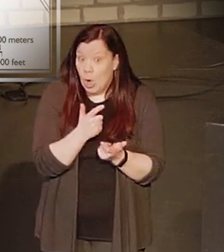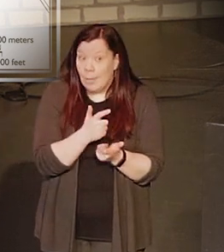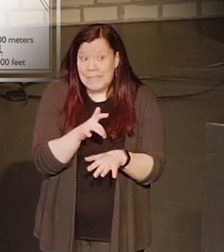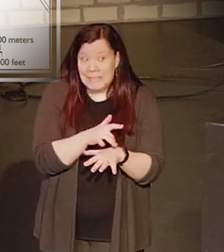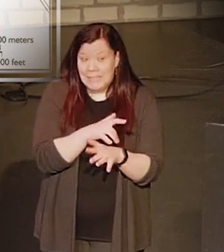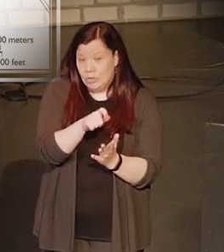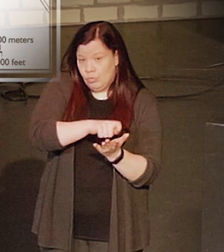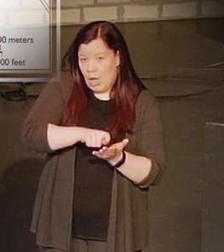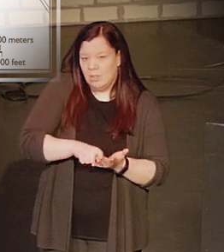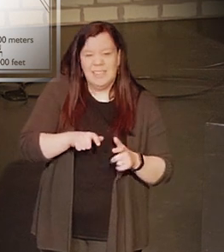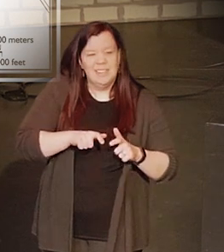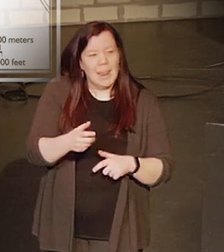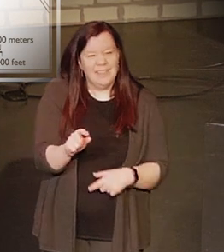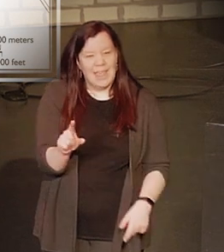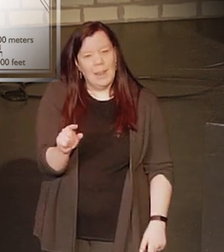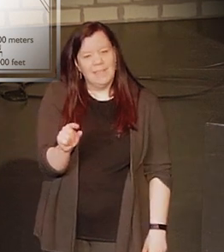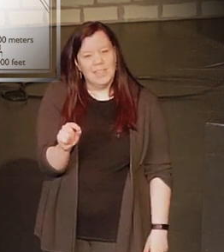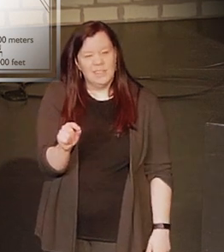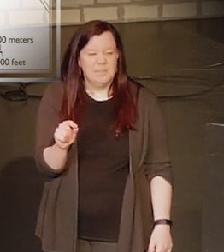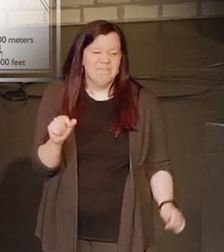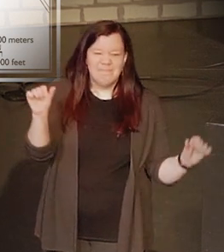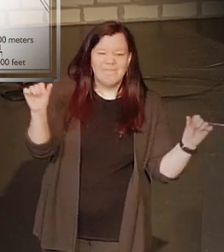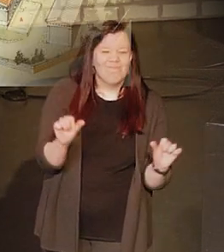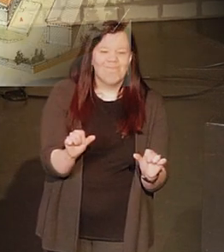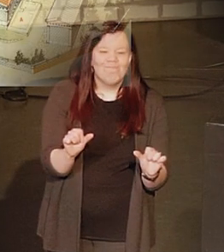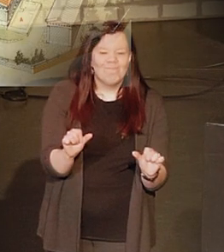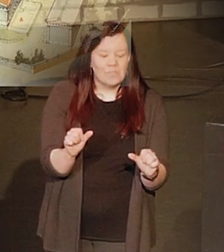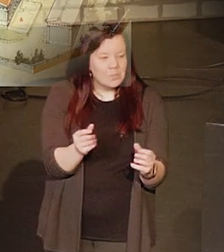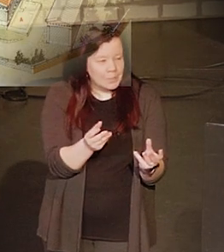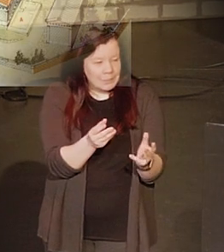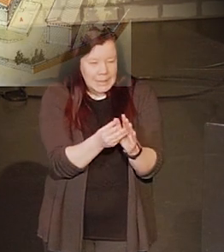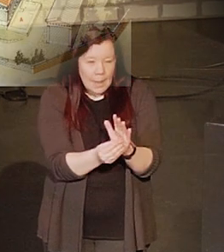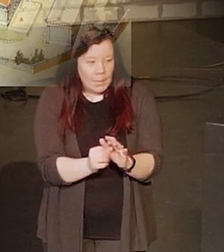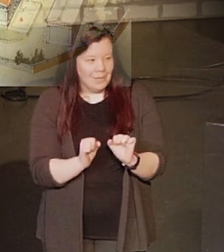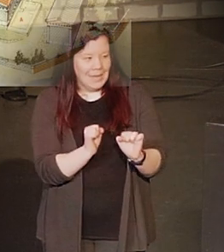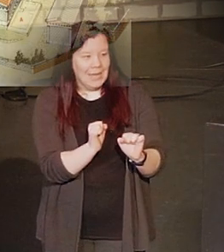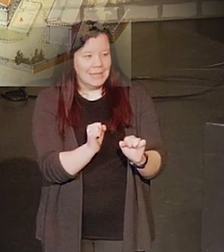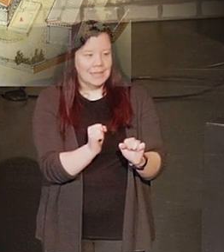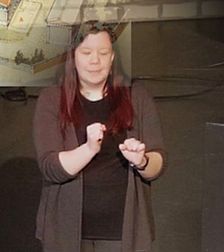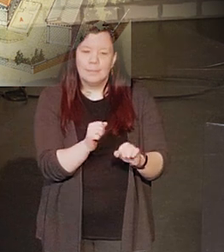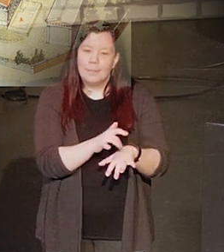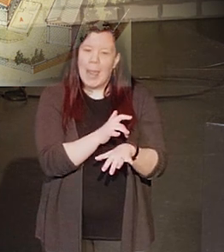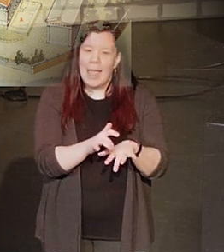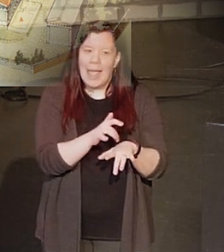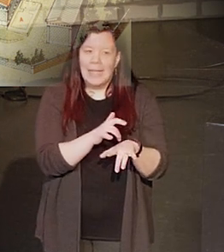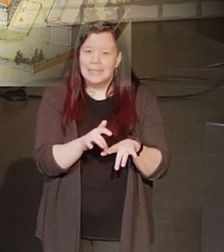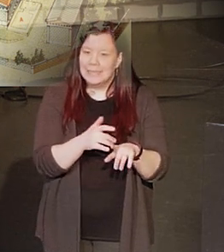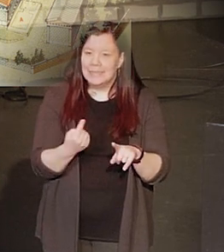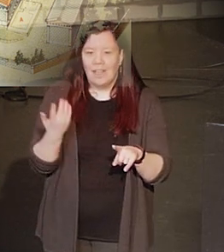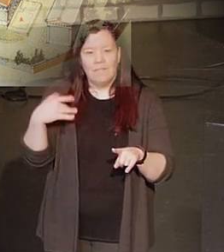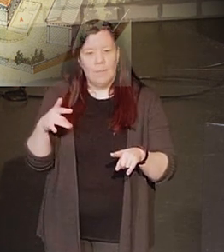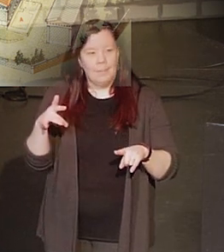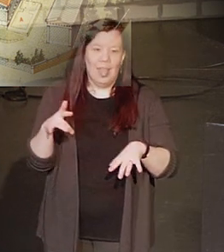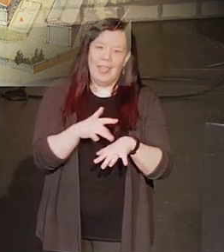comedies. So we just have a small excerpt of the kinds of plays that went on here in the theatre of